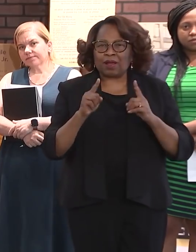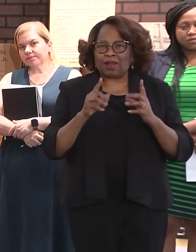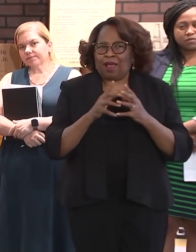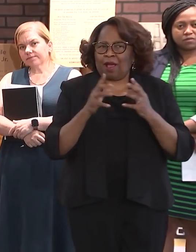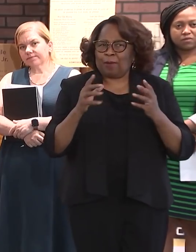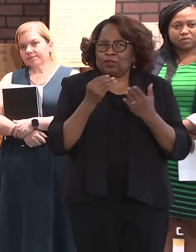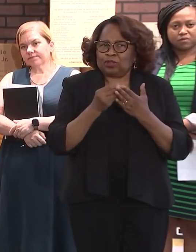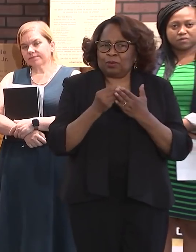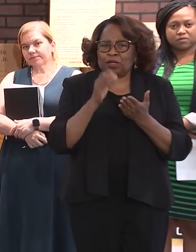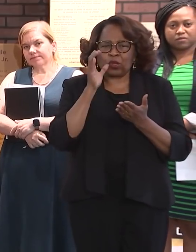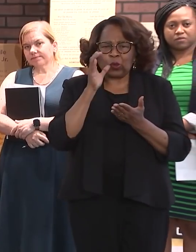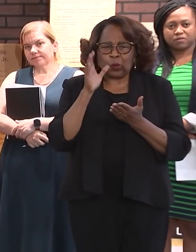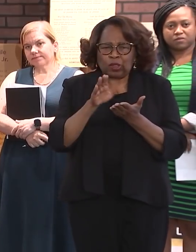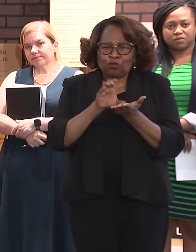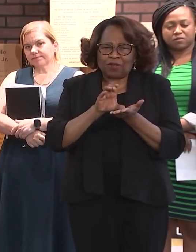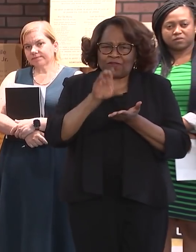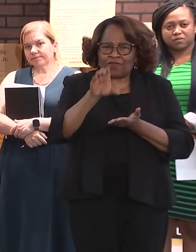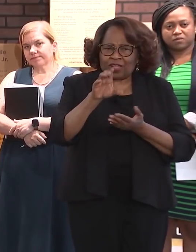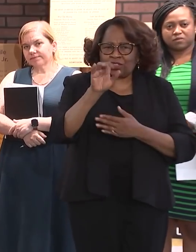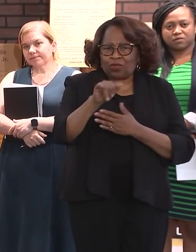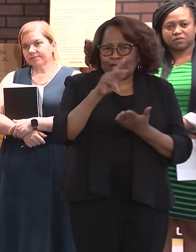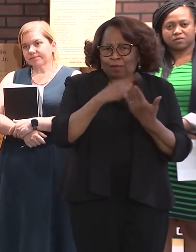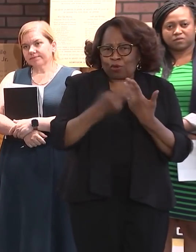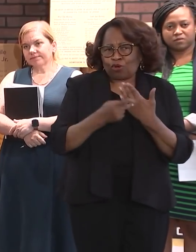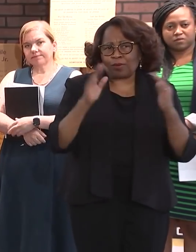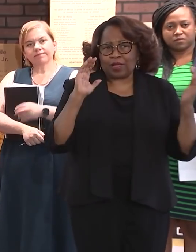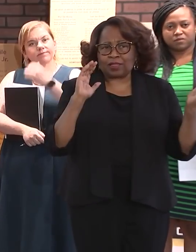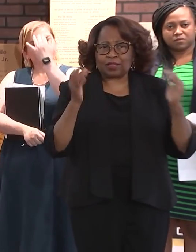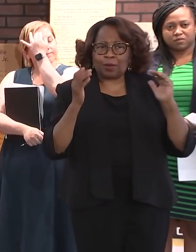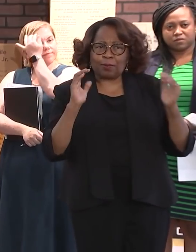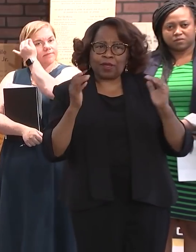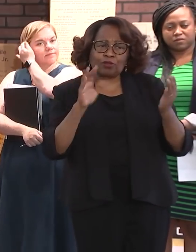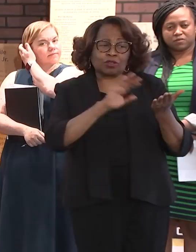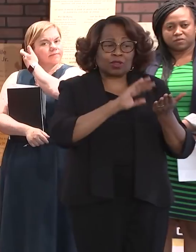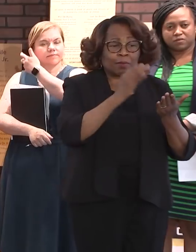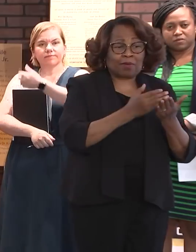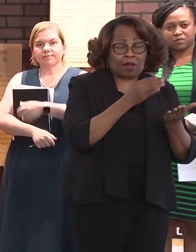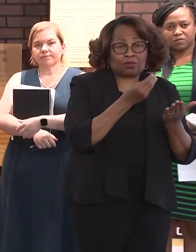will the city invest in these programs as compared to the amount of money the city is